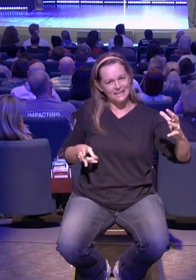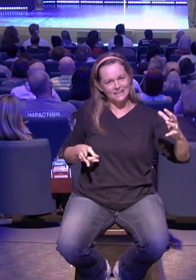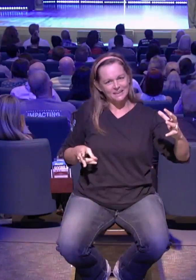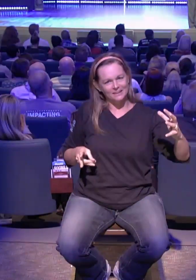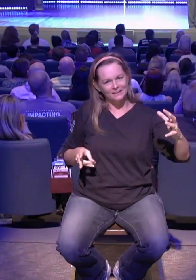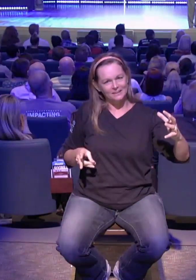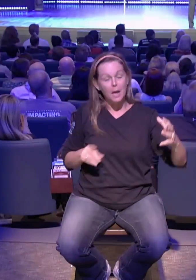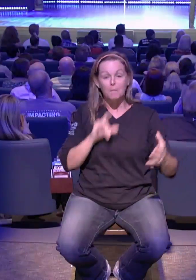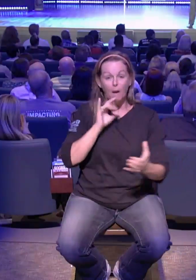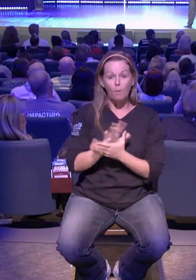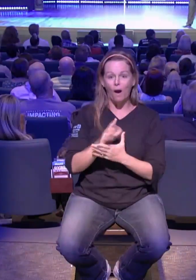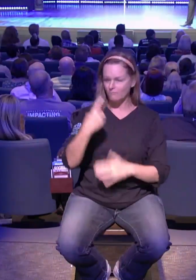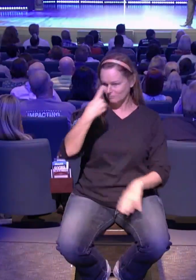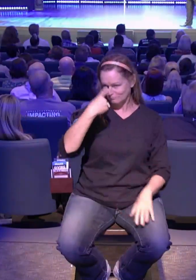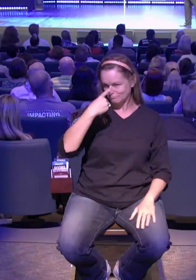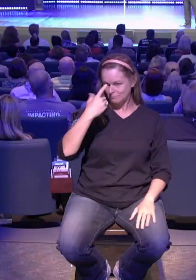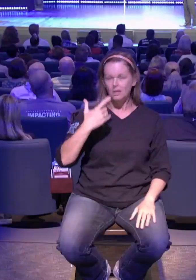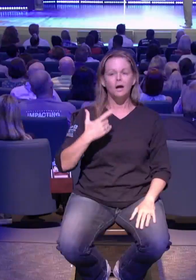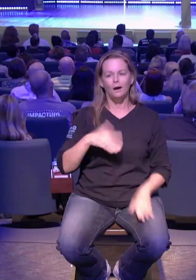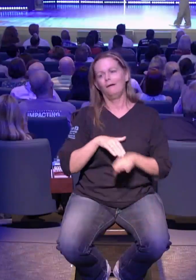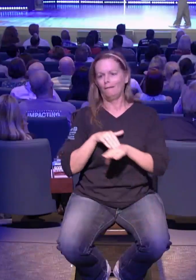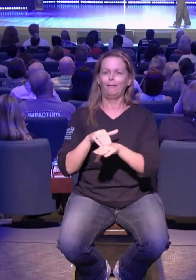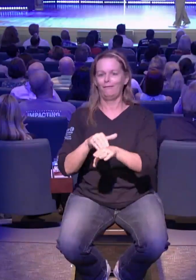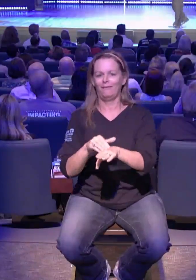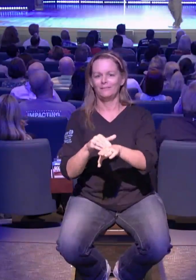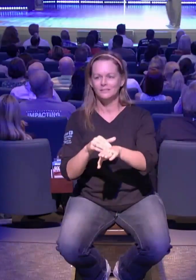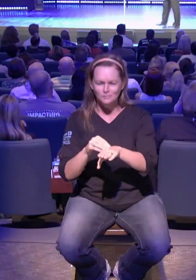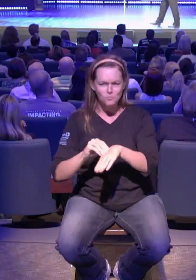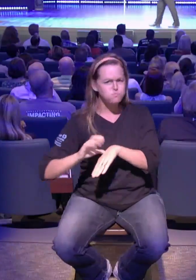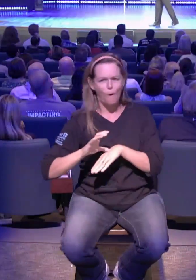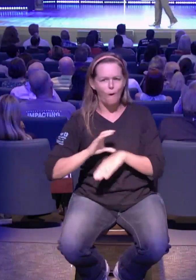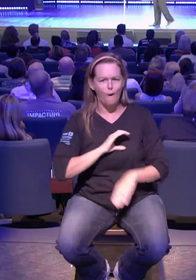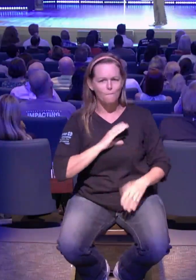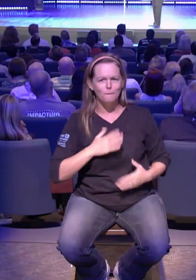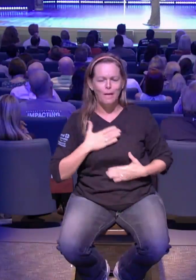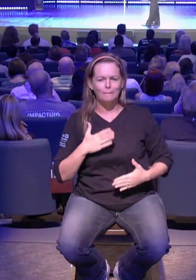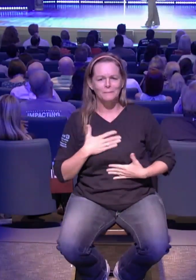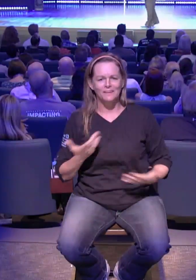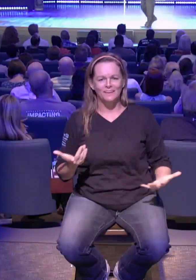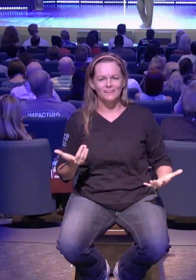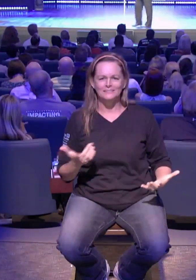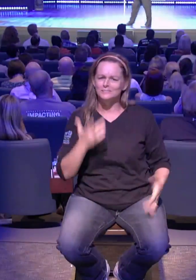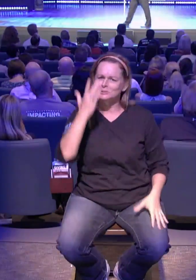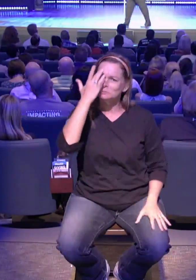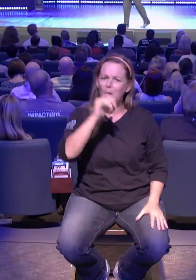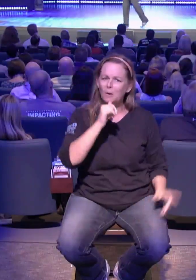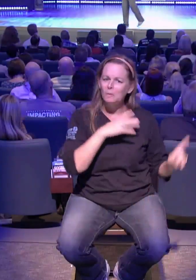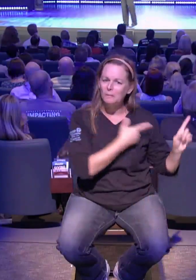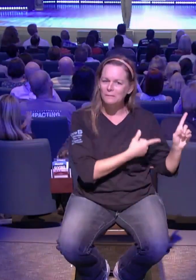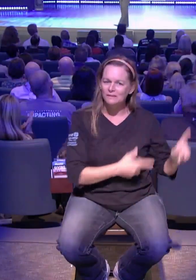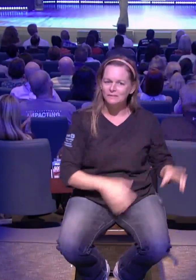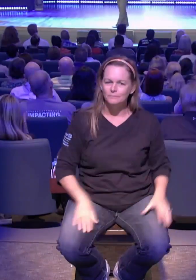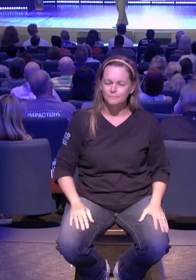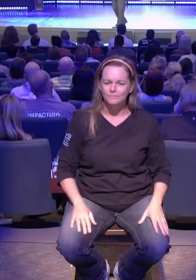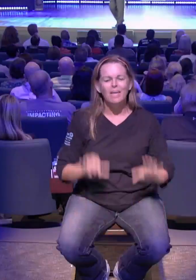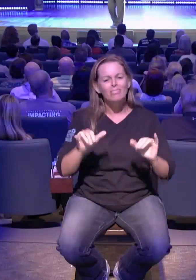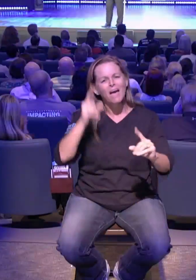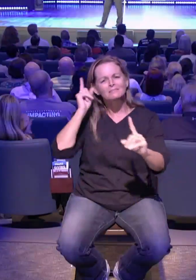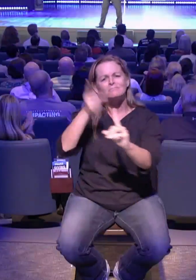Amen? Amen. And the final thing, and this is what we're all about at Christ